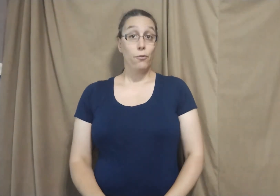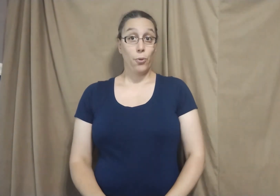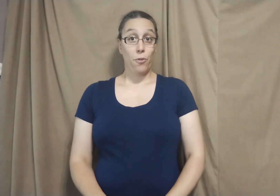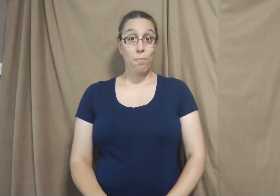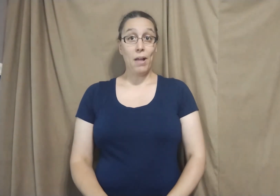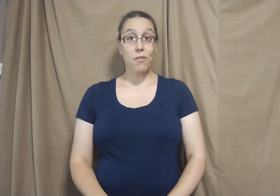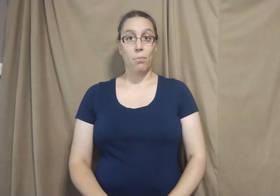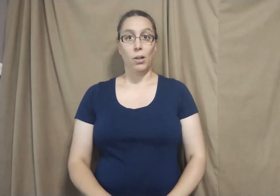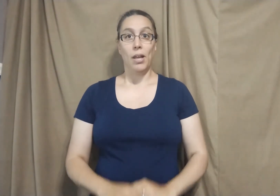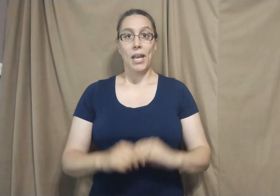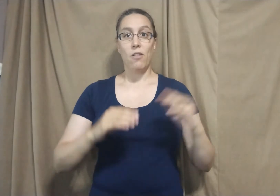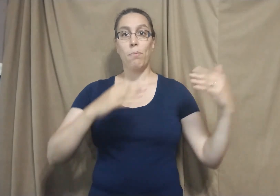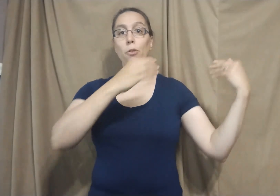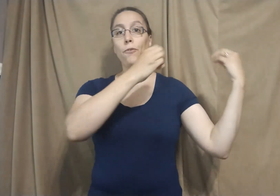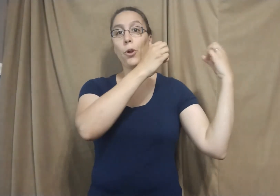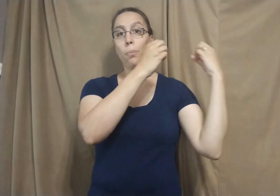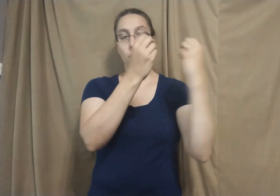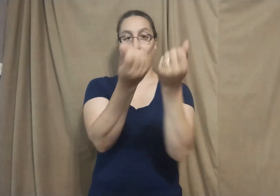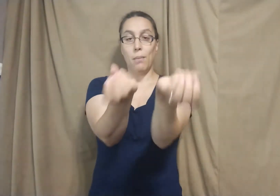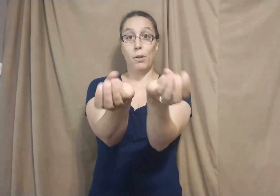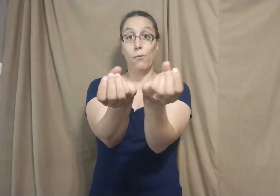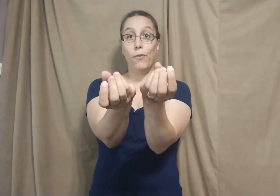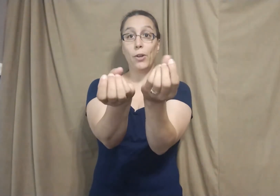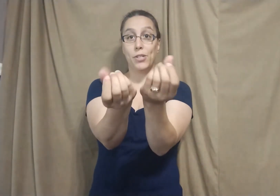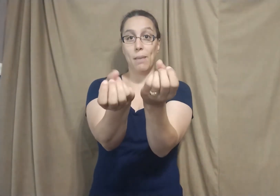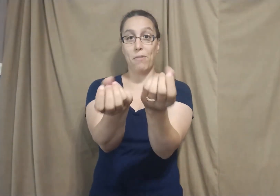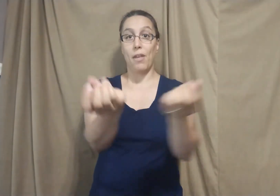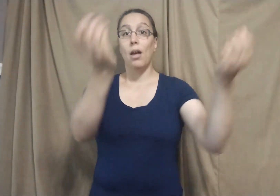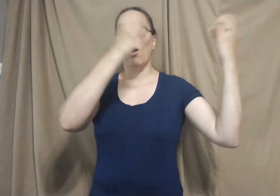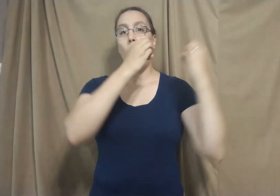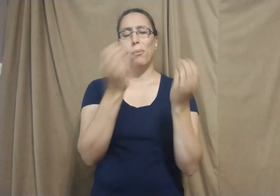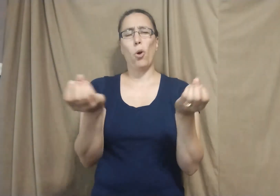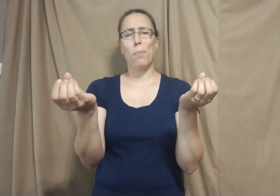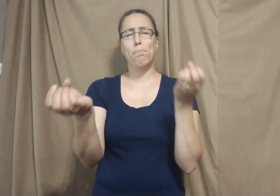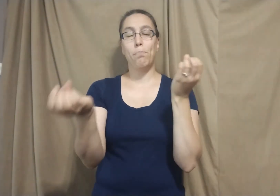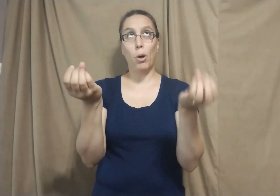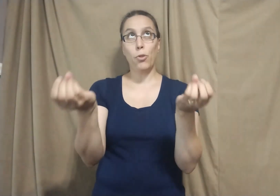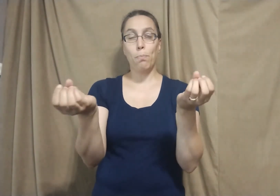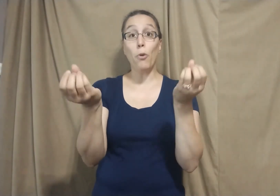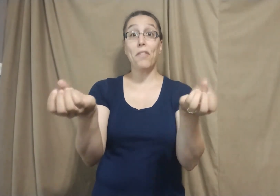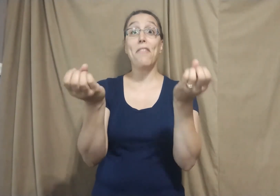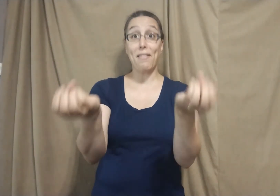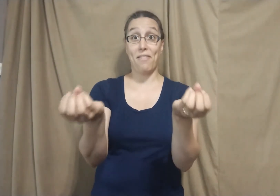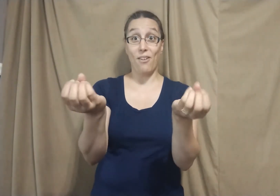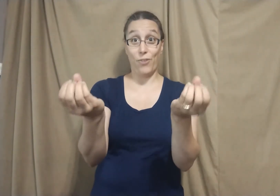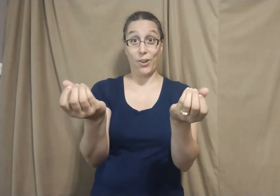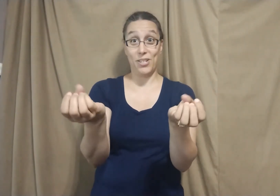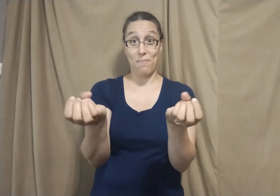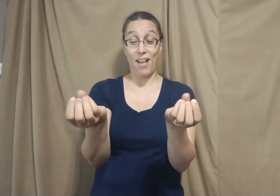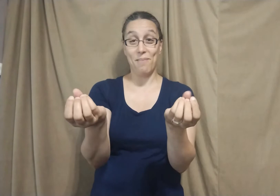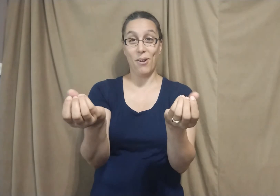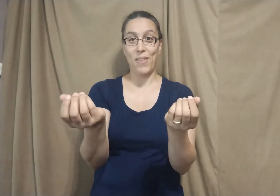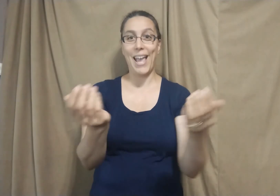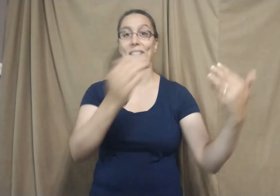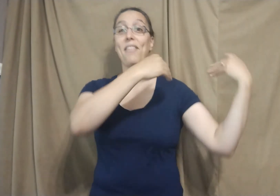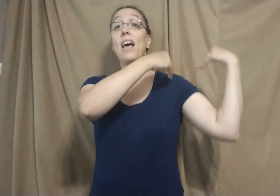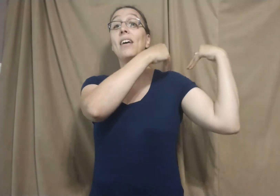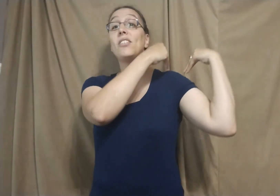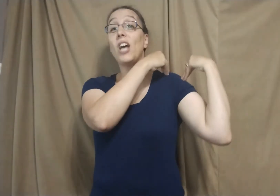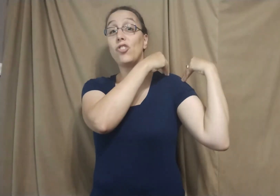for responsible is both of your fingertips, or both sets of fingertips on both hands, touching